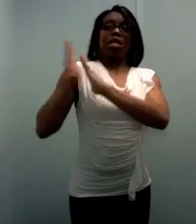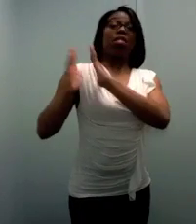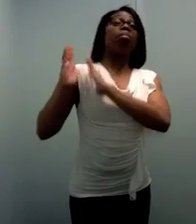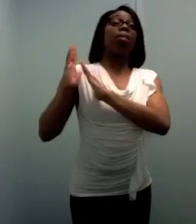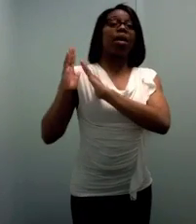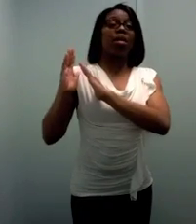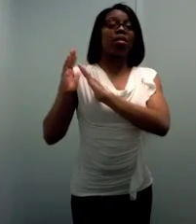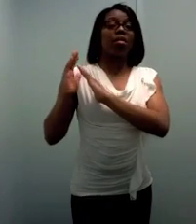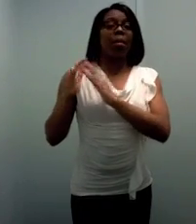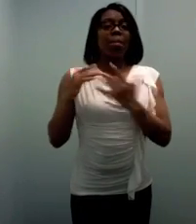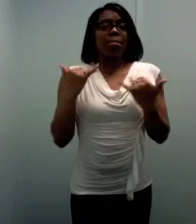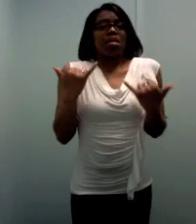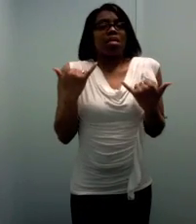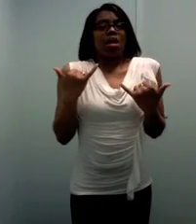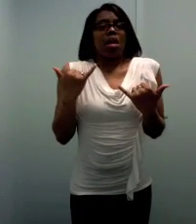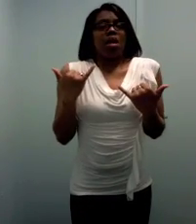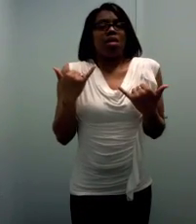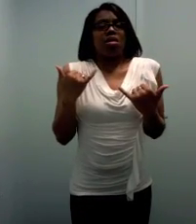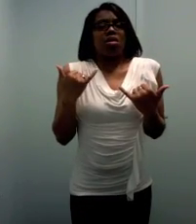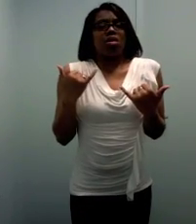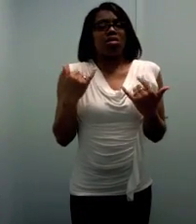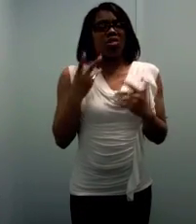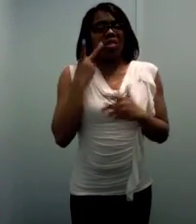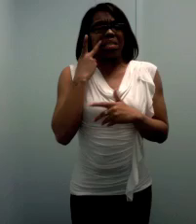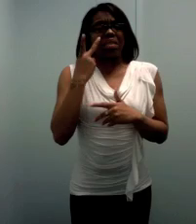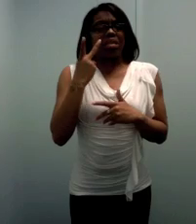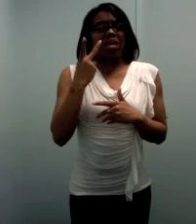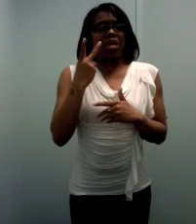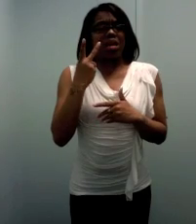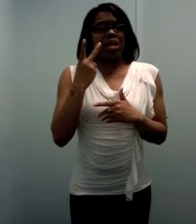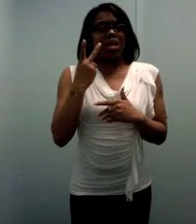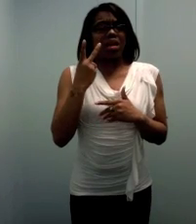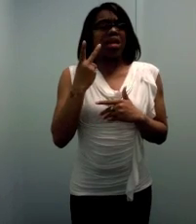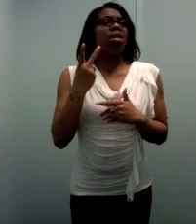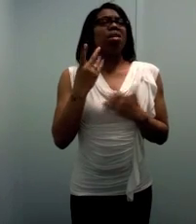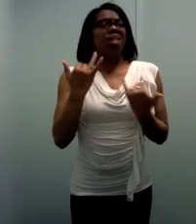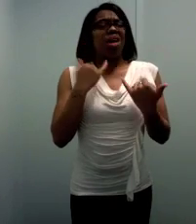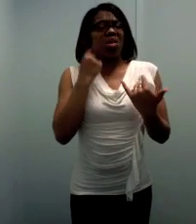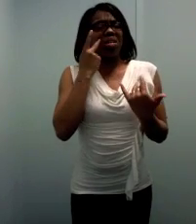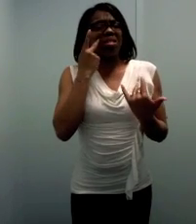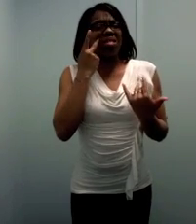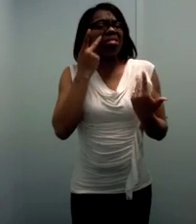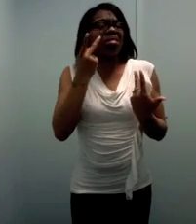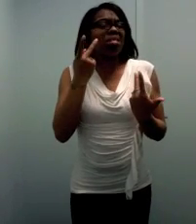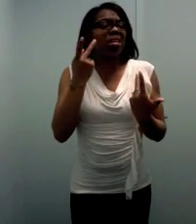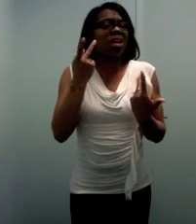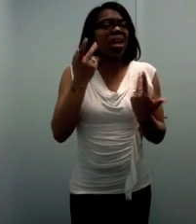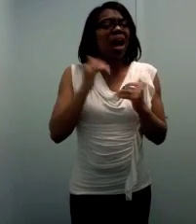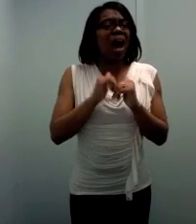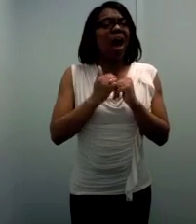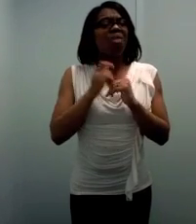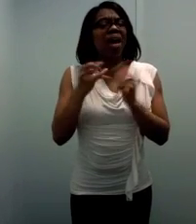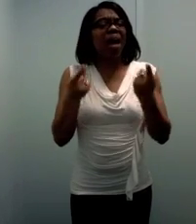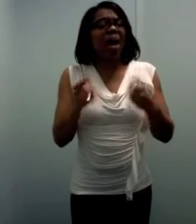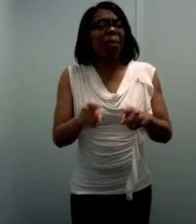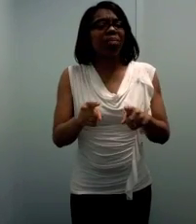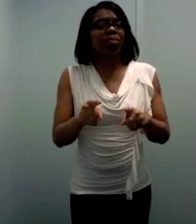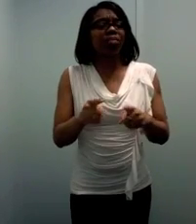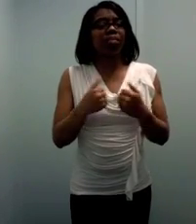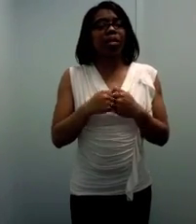about, unfortunately my weight is a little higher than that, but all about what happens. So let's zoom out a bit and ask, why